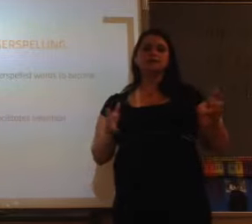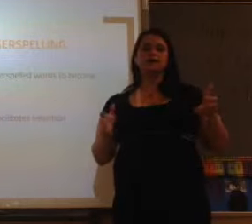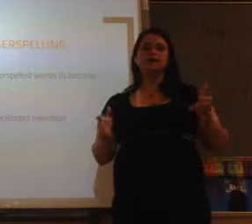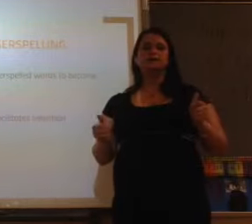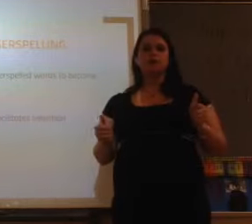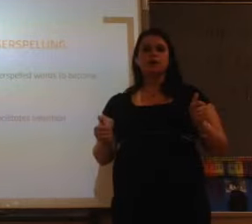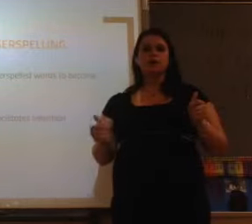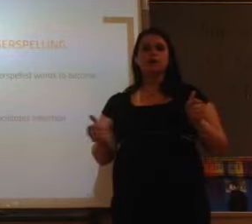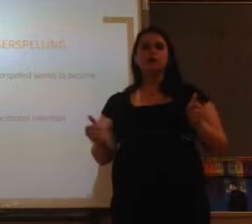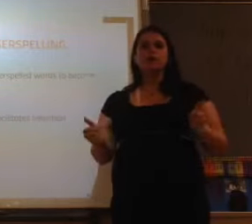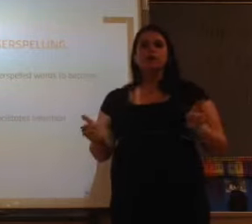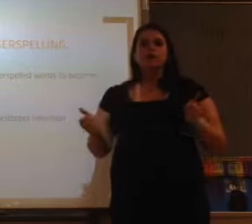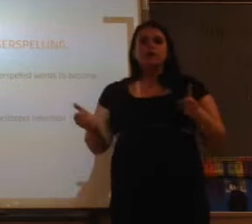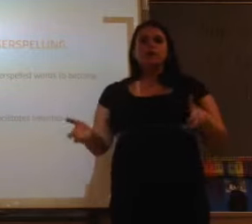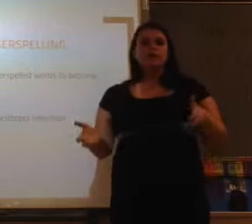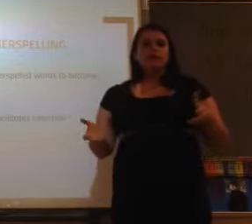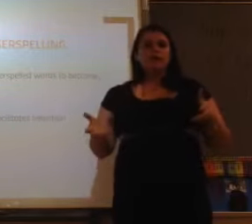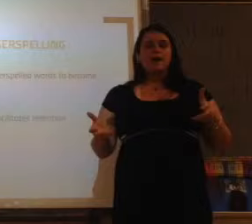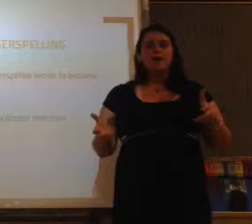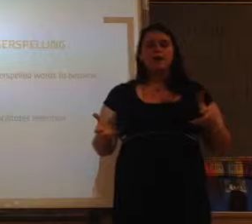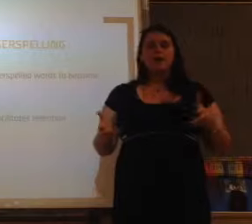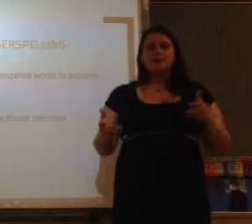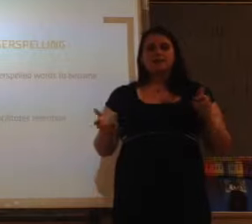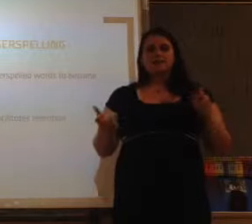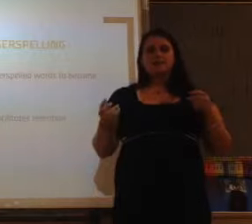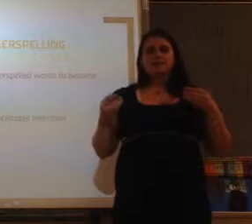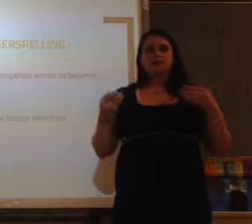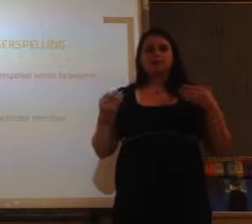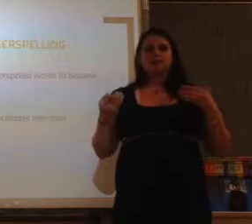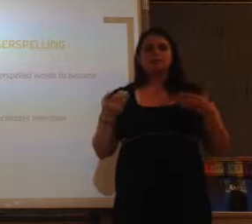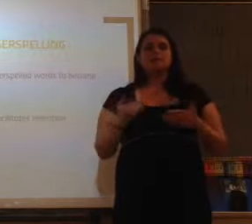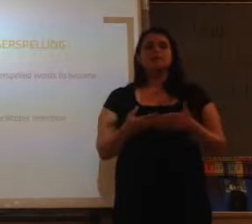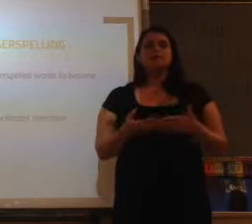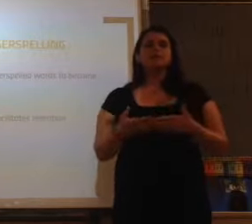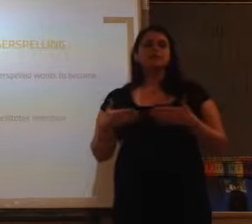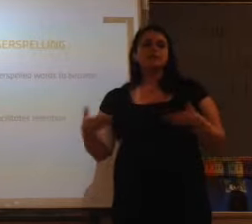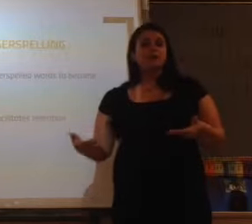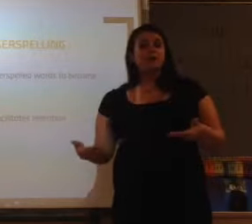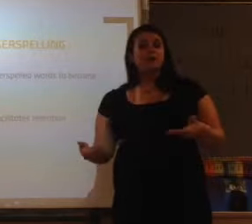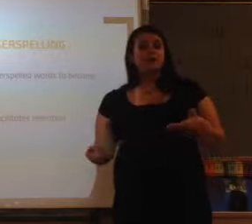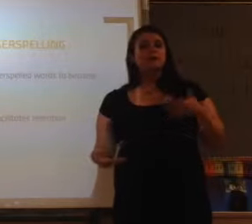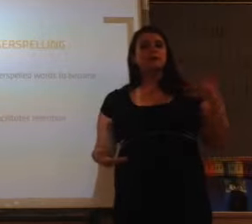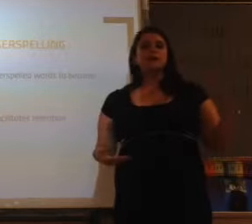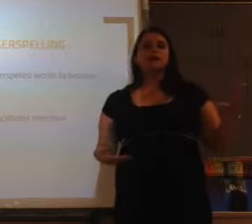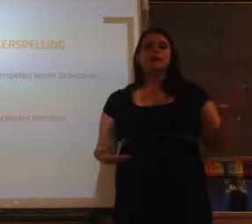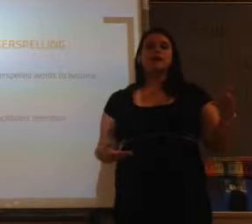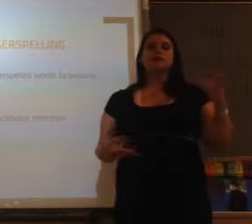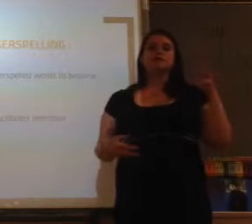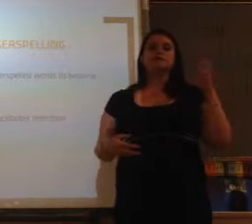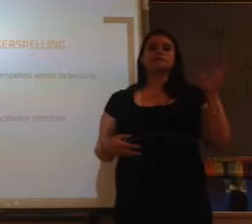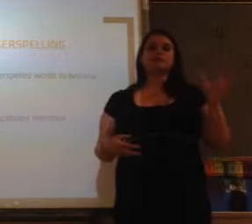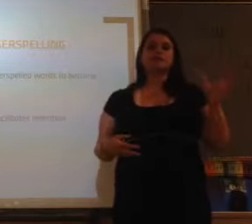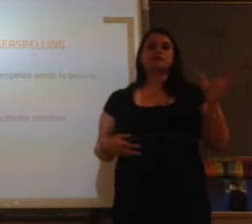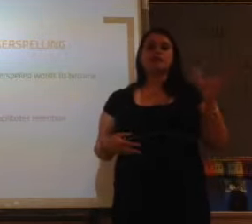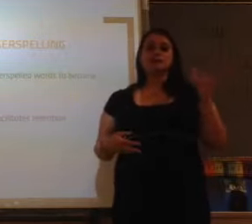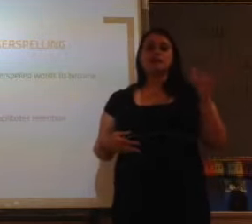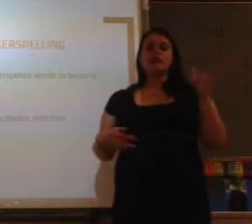of borrowing from that, but sometimes it will leave out a letter, but either way, it gives the student an idea